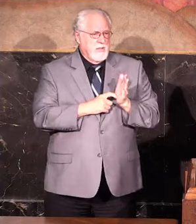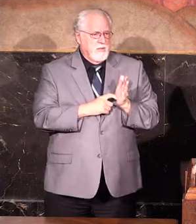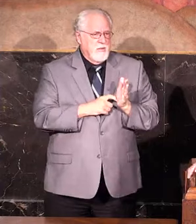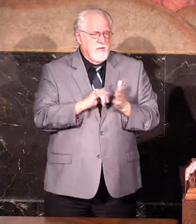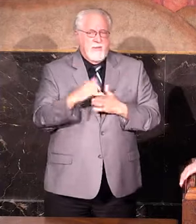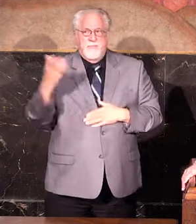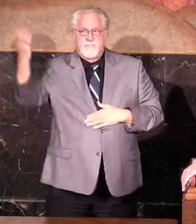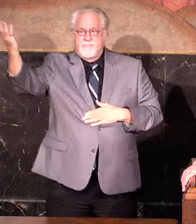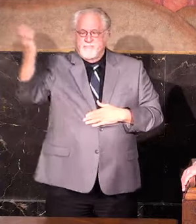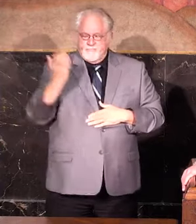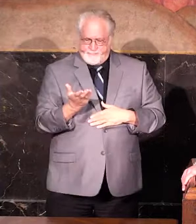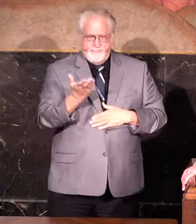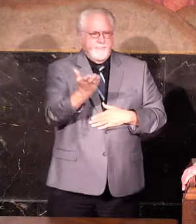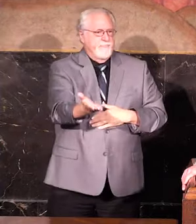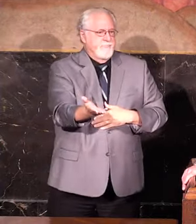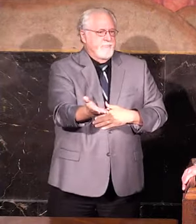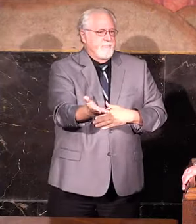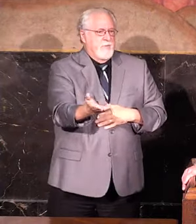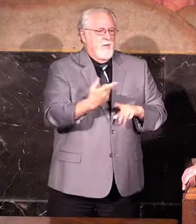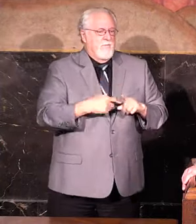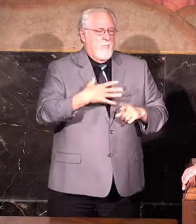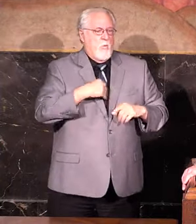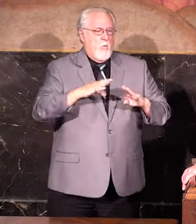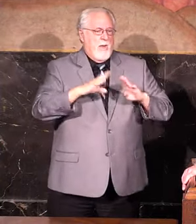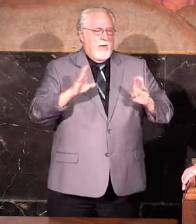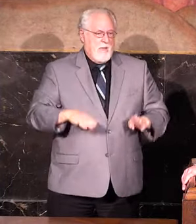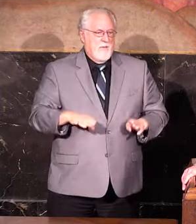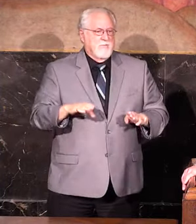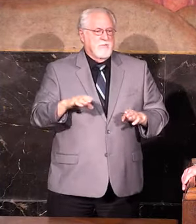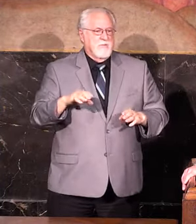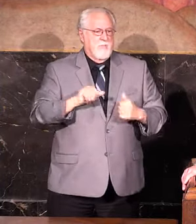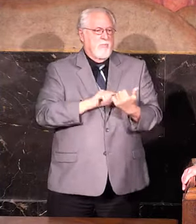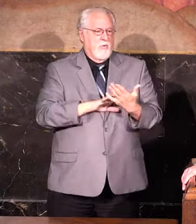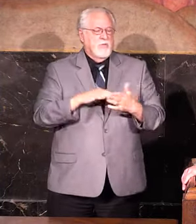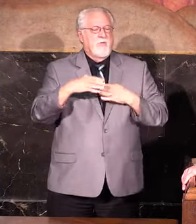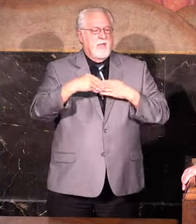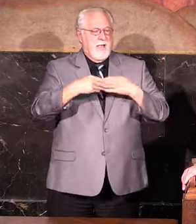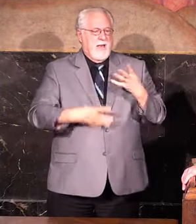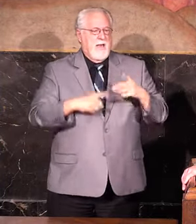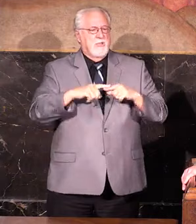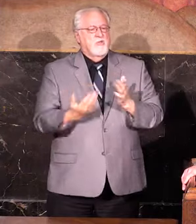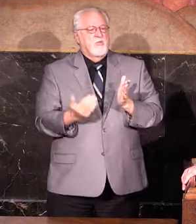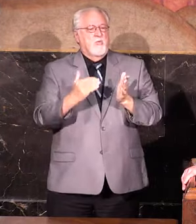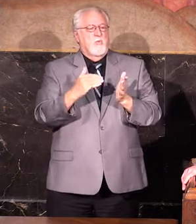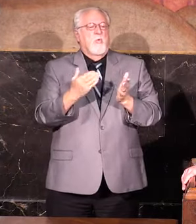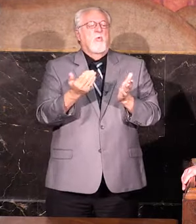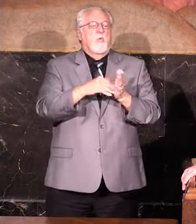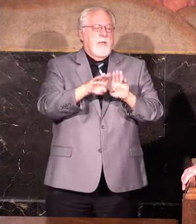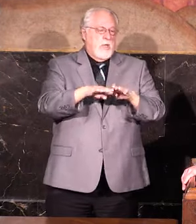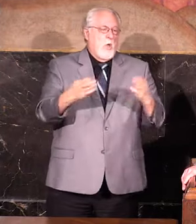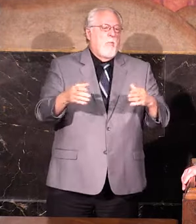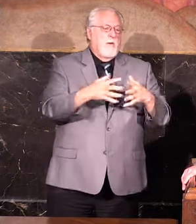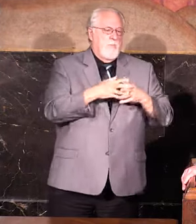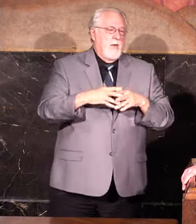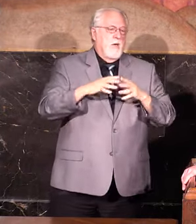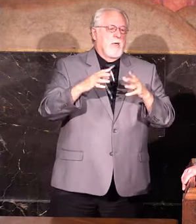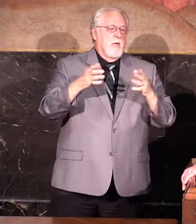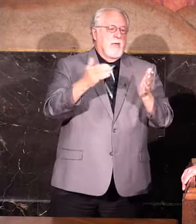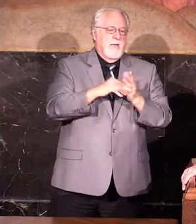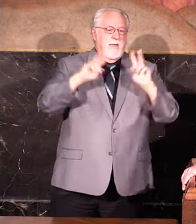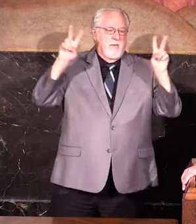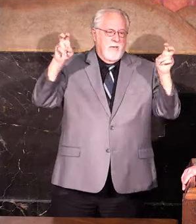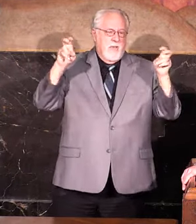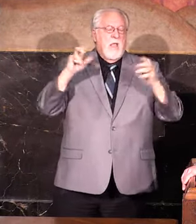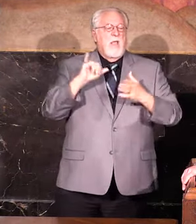forth in the White House phased approach, the guidelines for reopening America again. Those gating